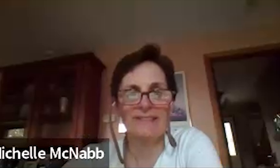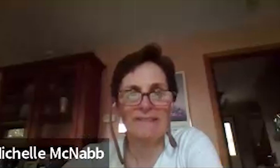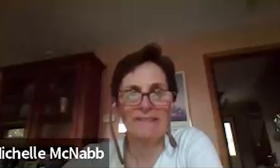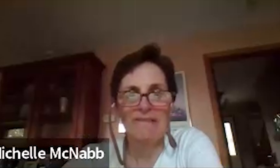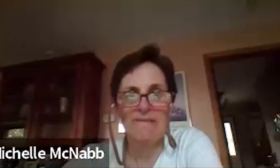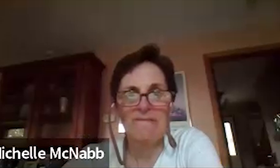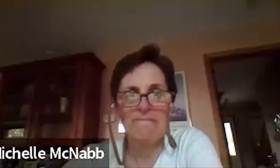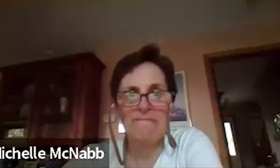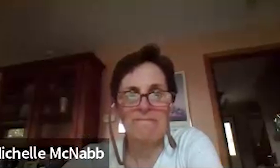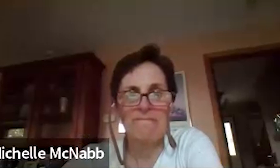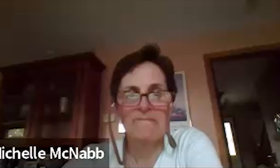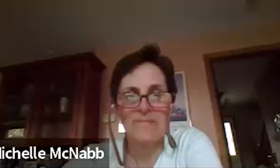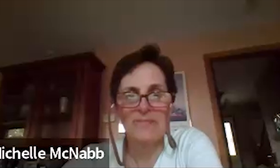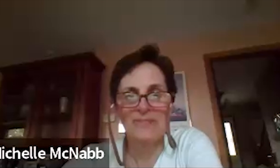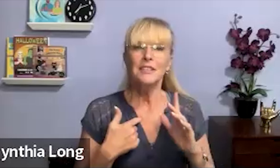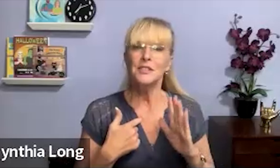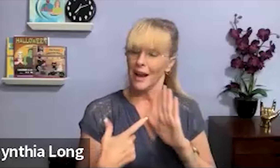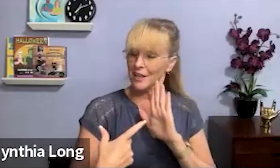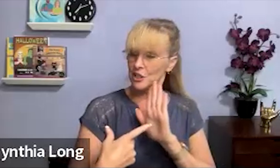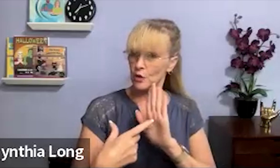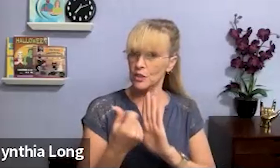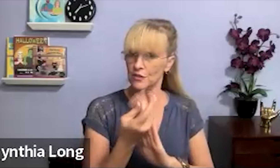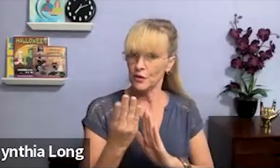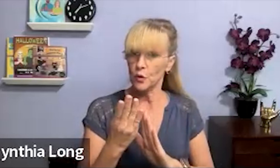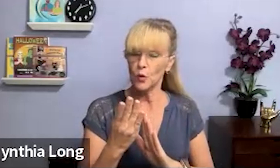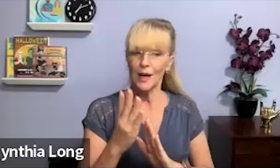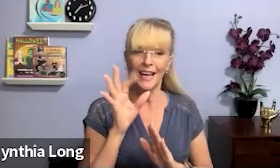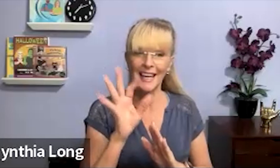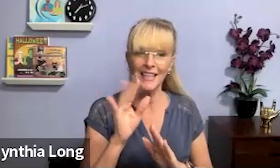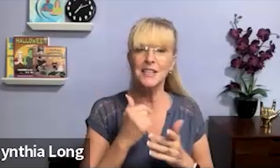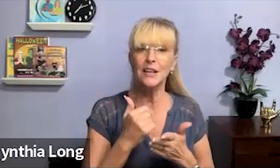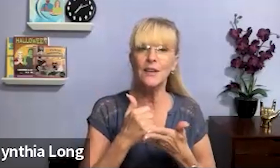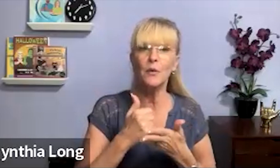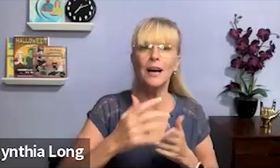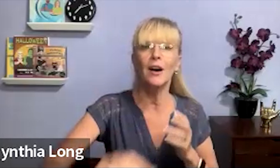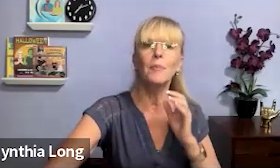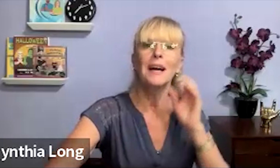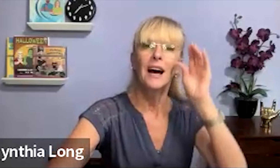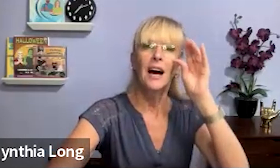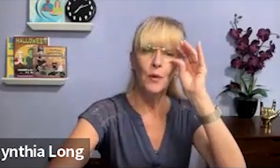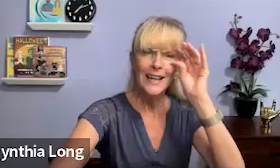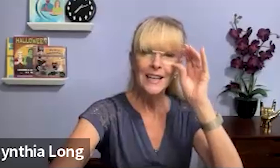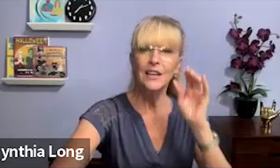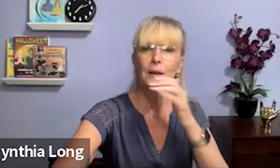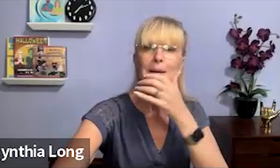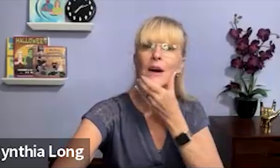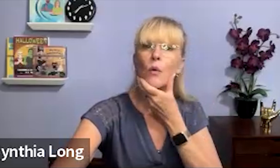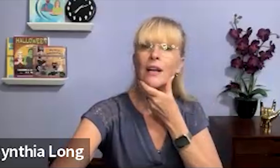Oh, awesome. So I can show you just a few hints here that will help. Right here, want to